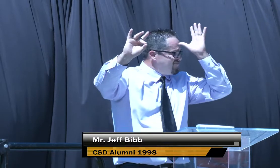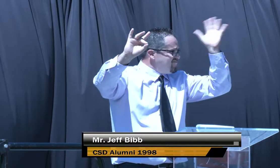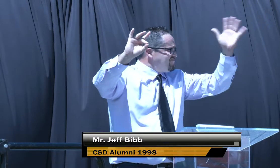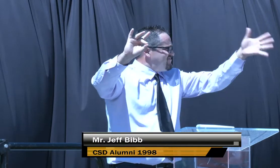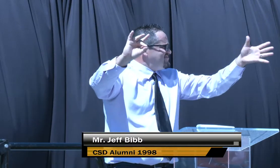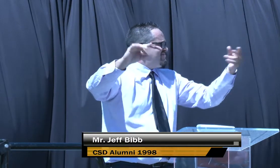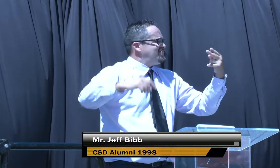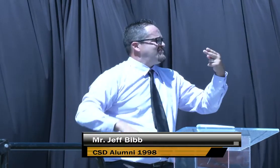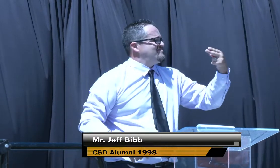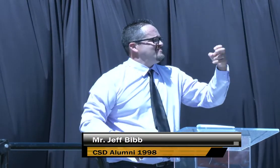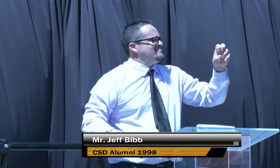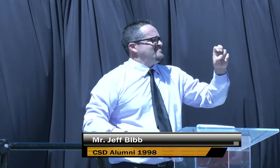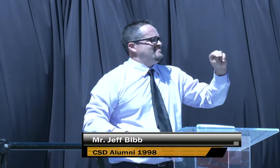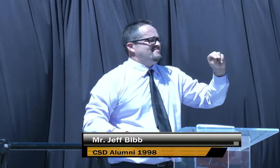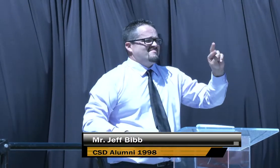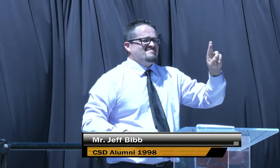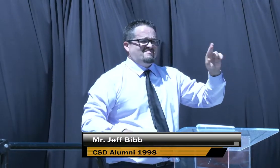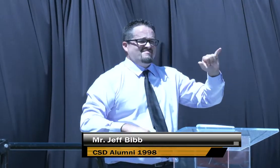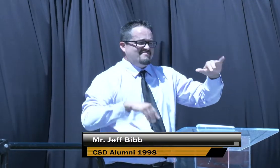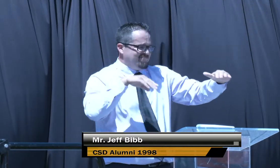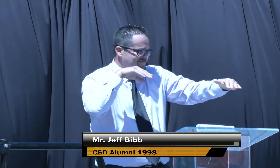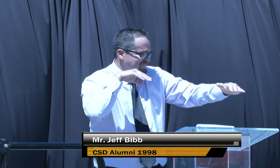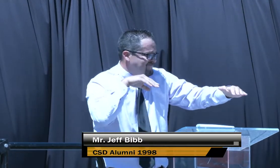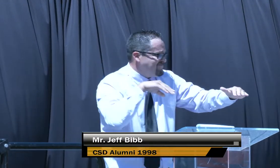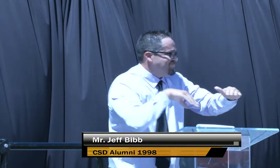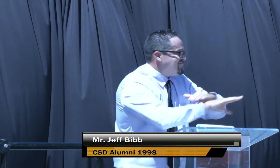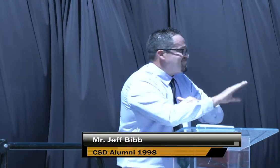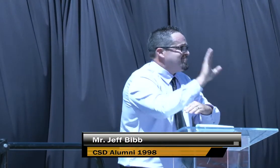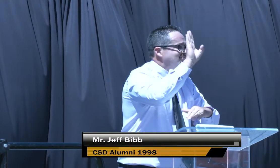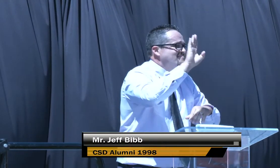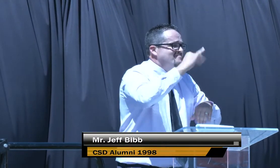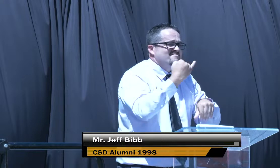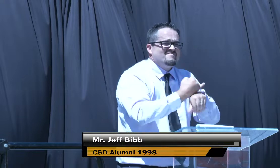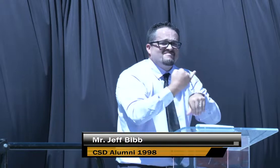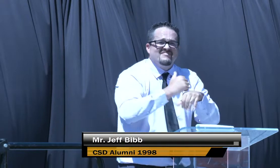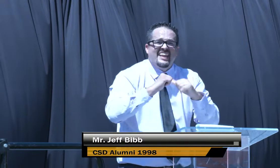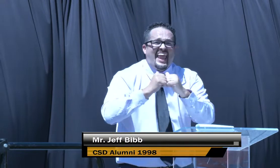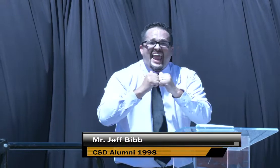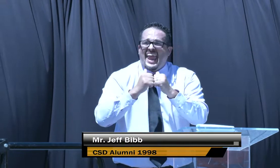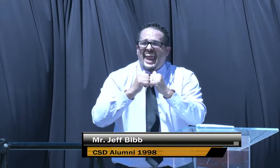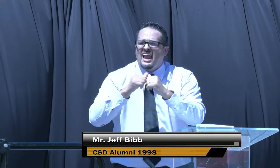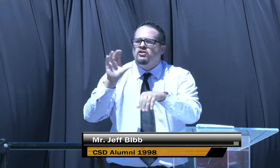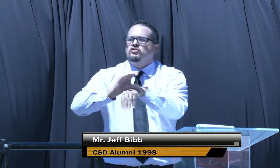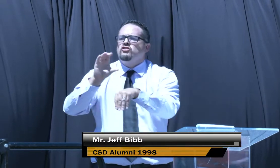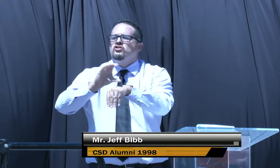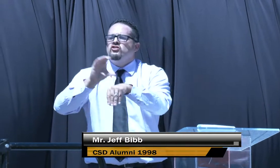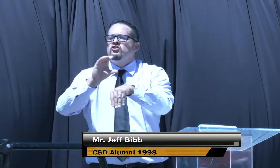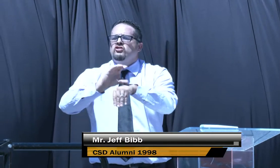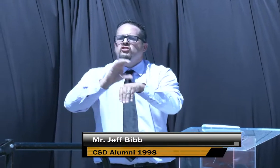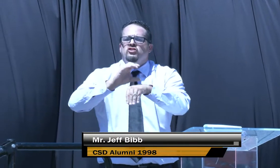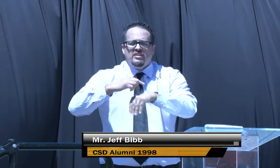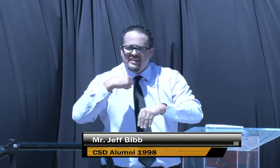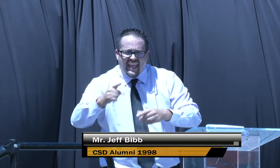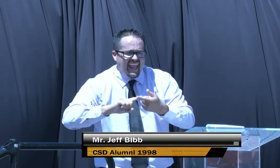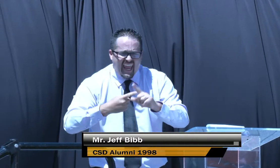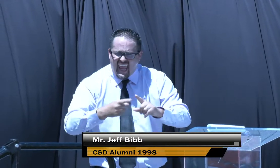Starting in 1928, my grandfather, Henry Bibb, learned about the school through